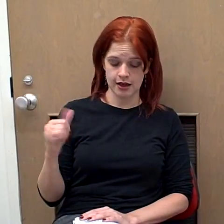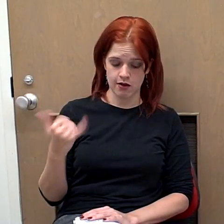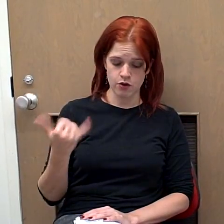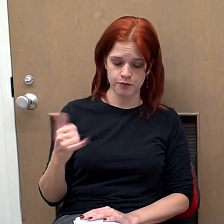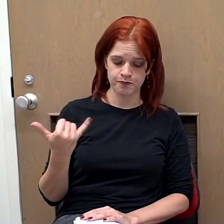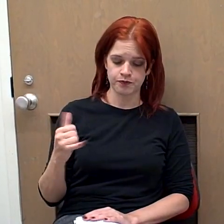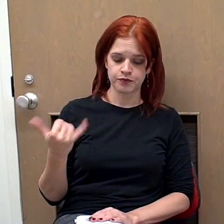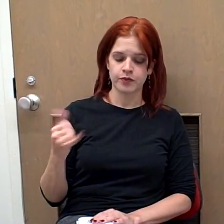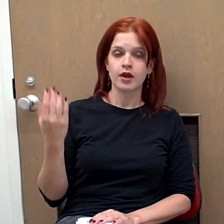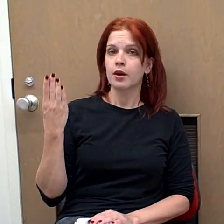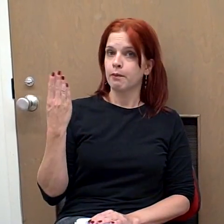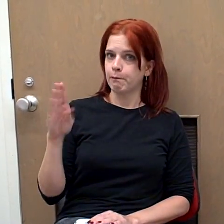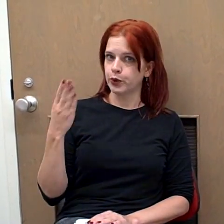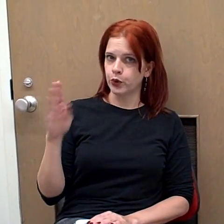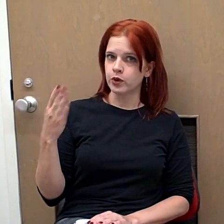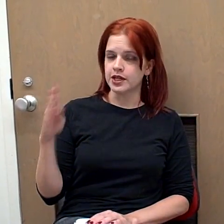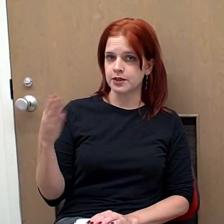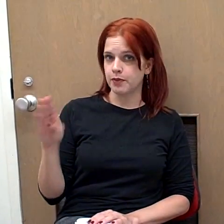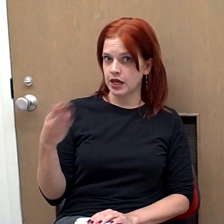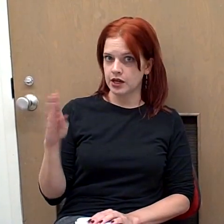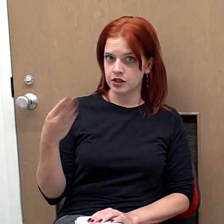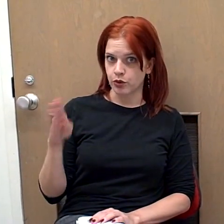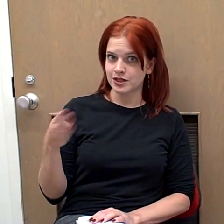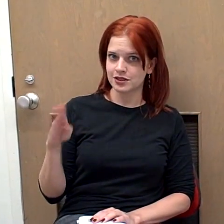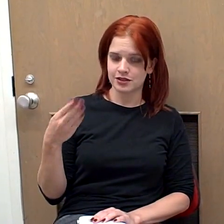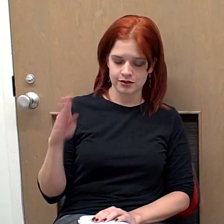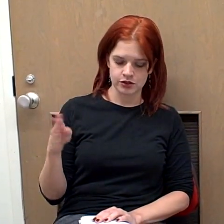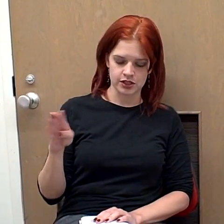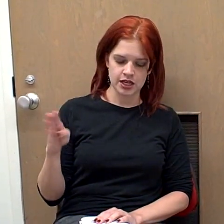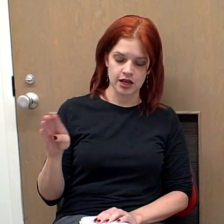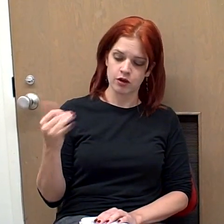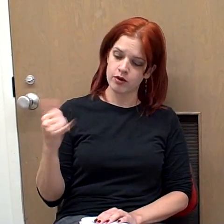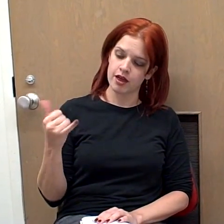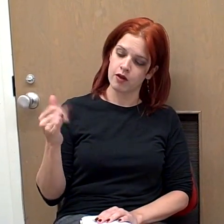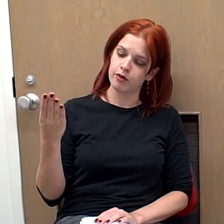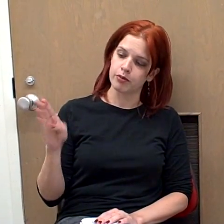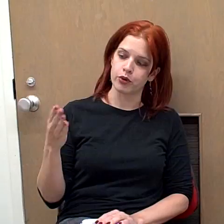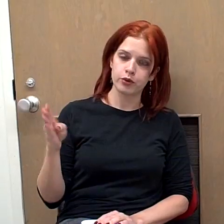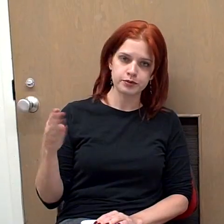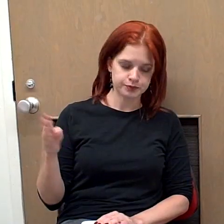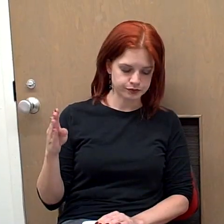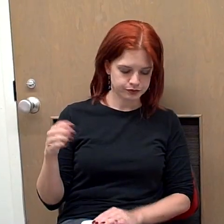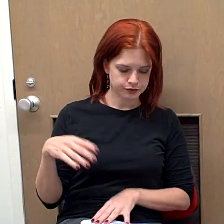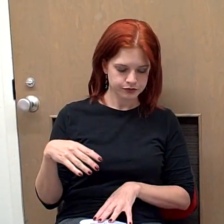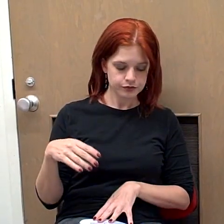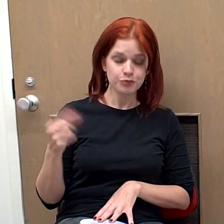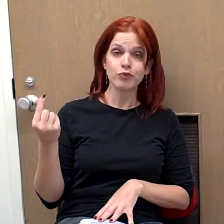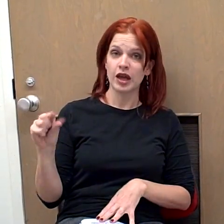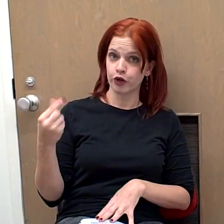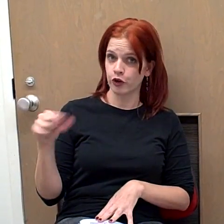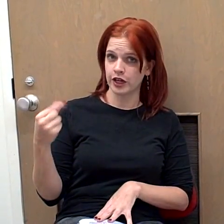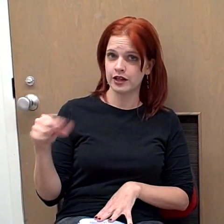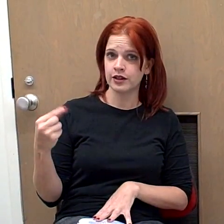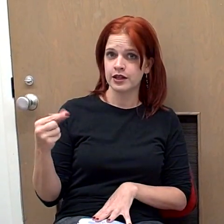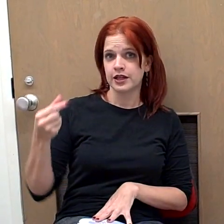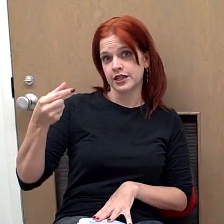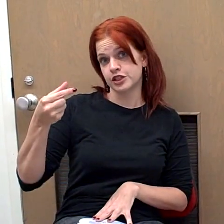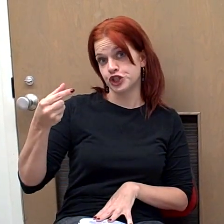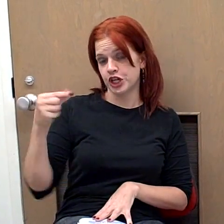yellow. Blue is a B and it twists, just like yellow, yellow and blue. Green is a G